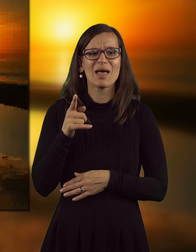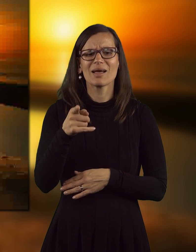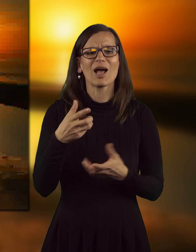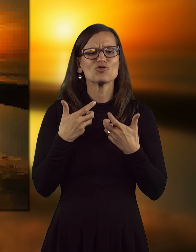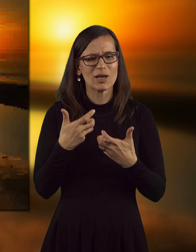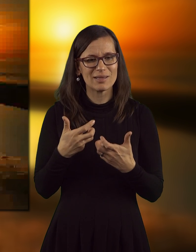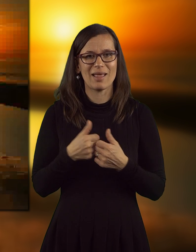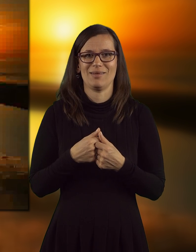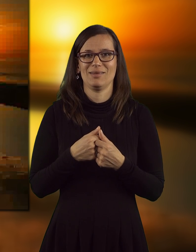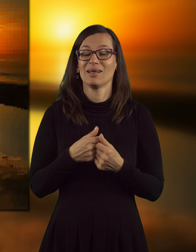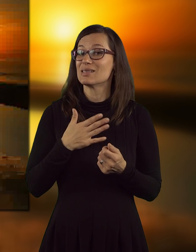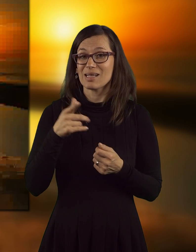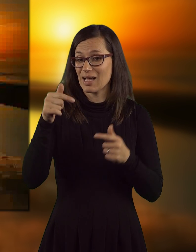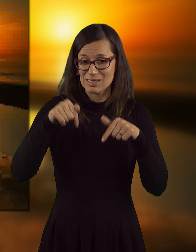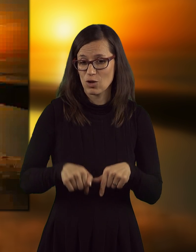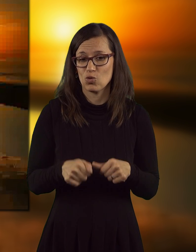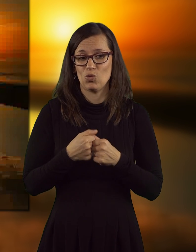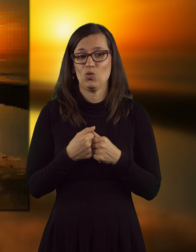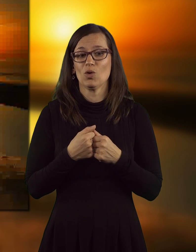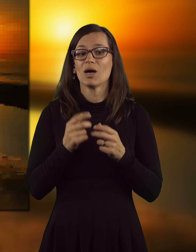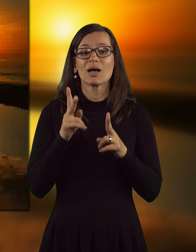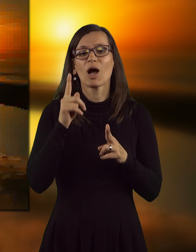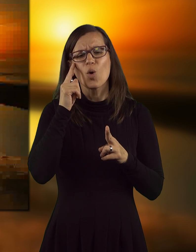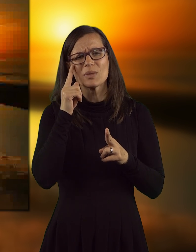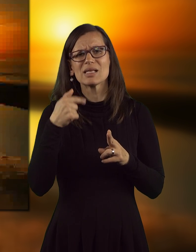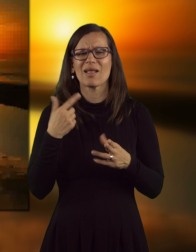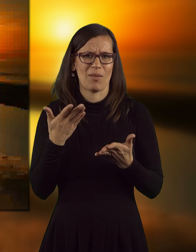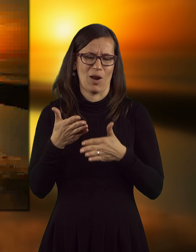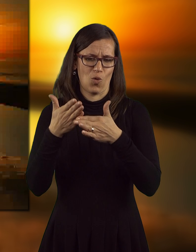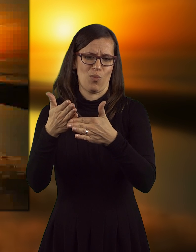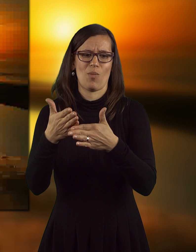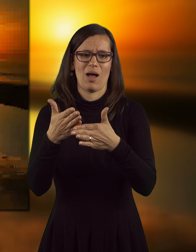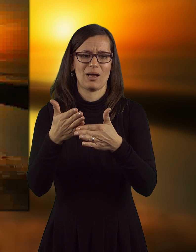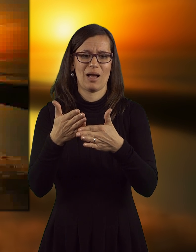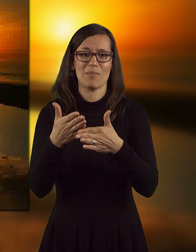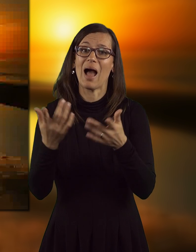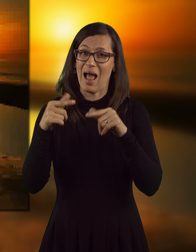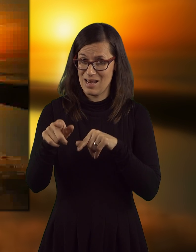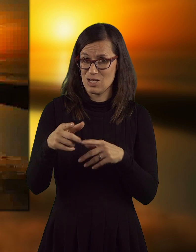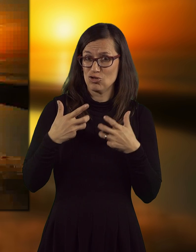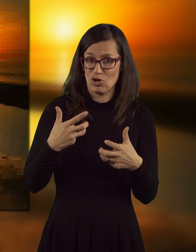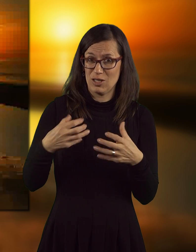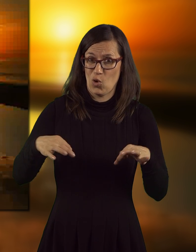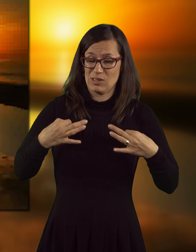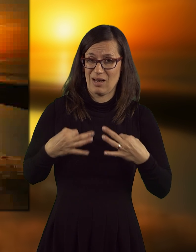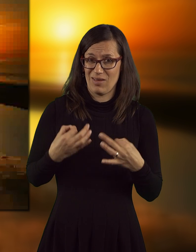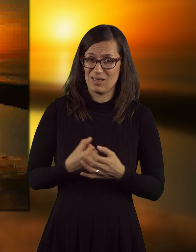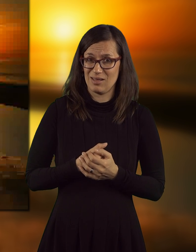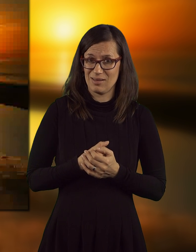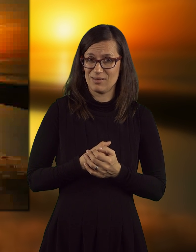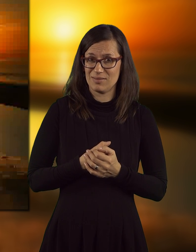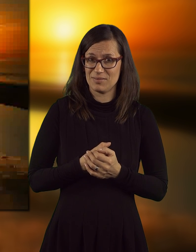is what do you want? Why are you here? And how do you think I can help you? And then, do you want to get